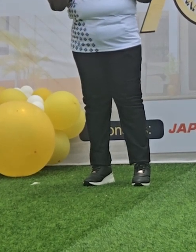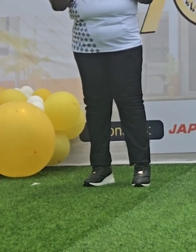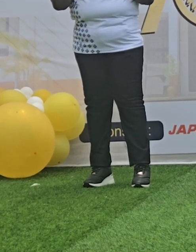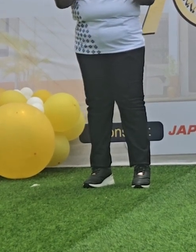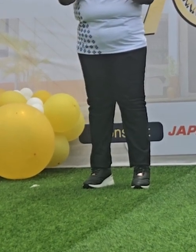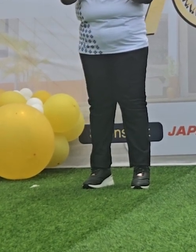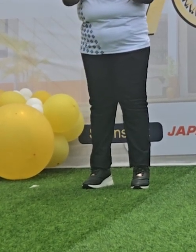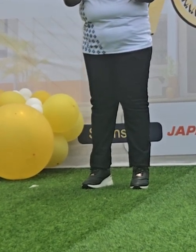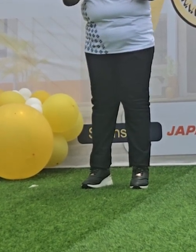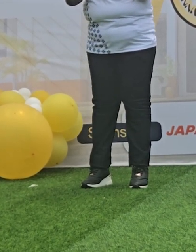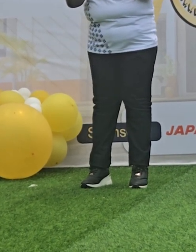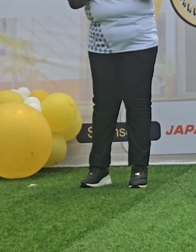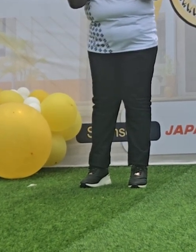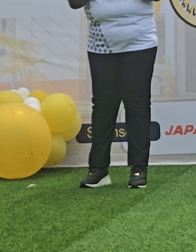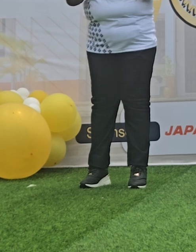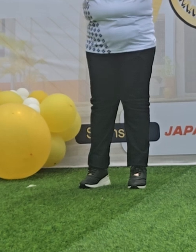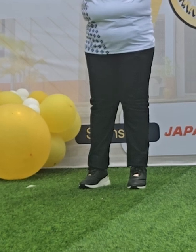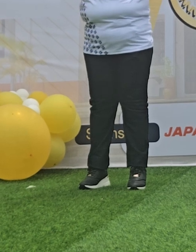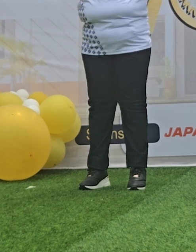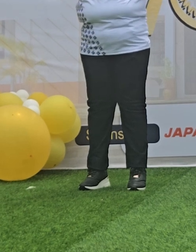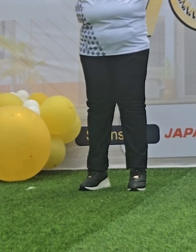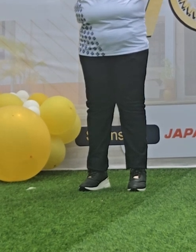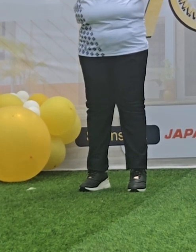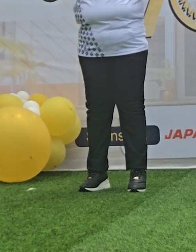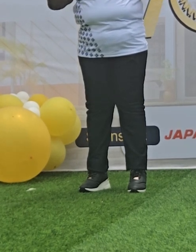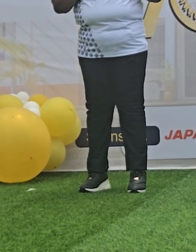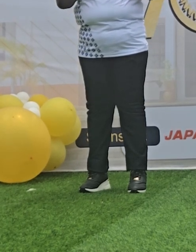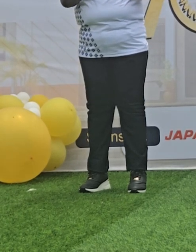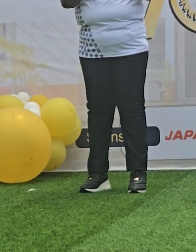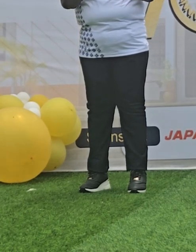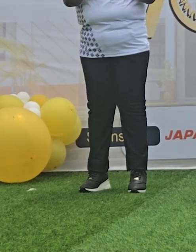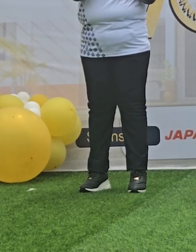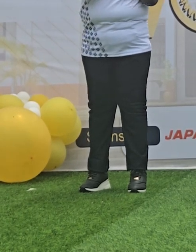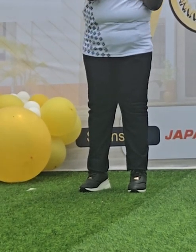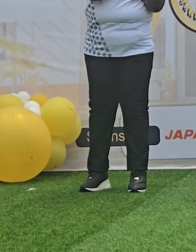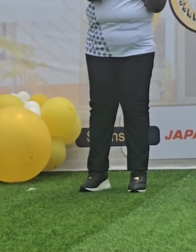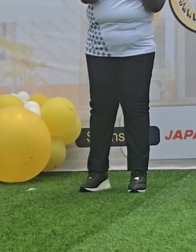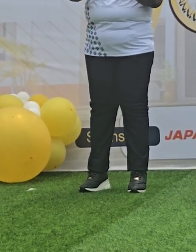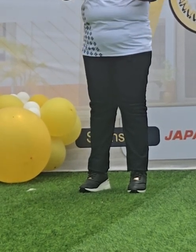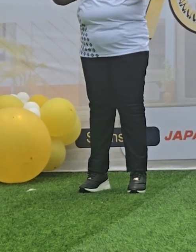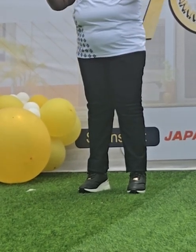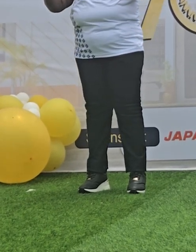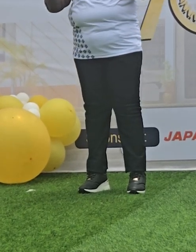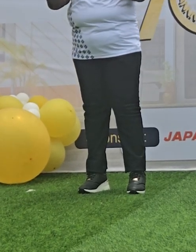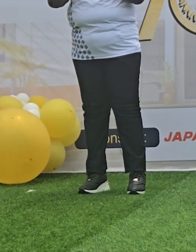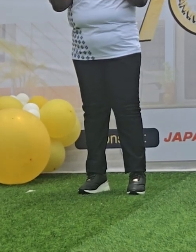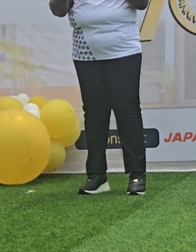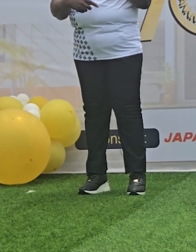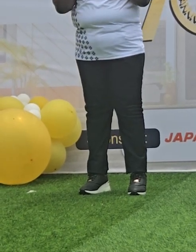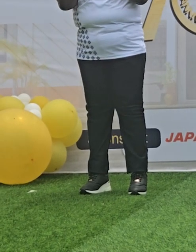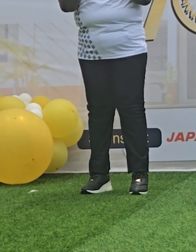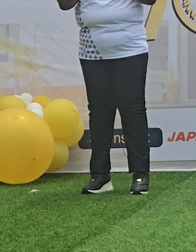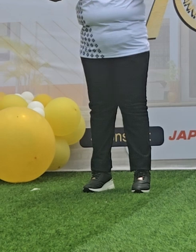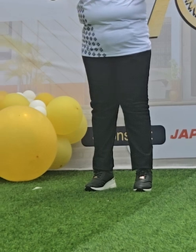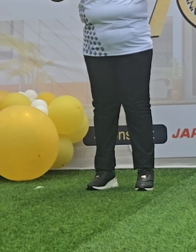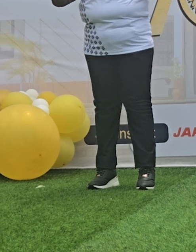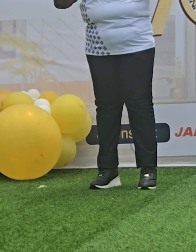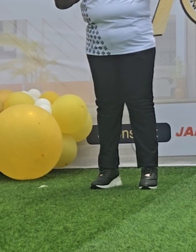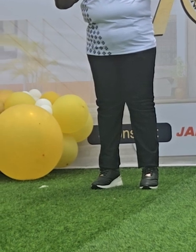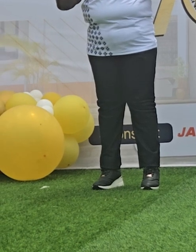Welfare degree. So it led to a certificate and a degree in prisons administration and then